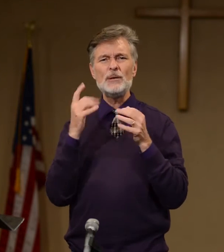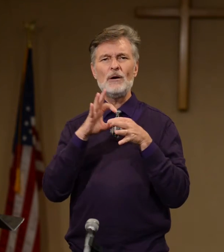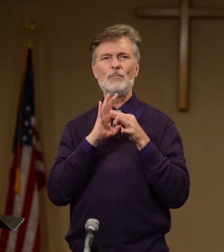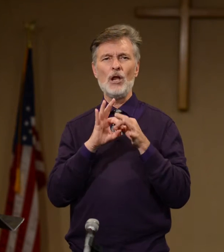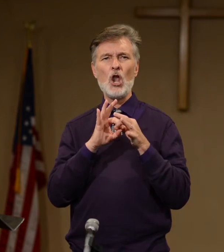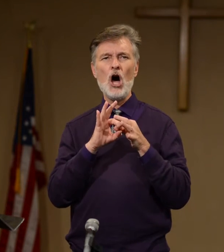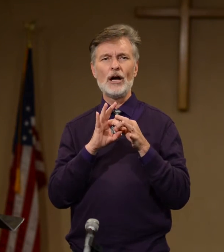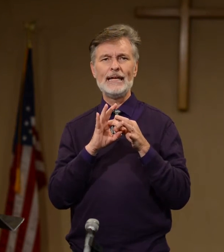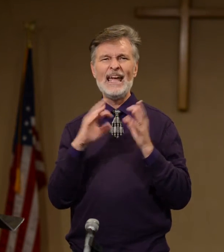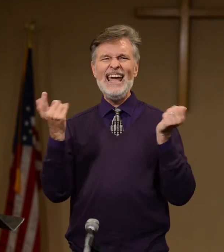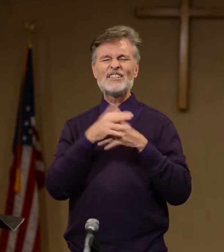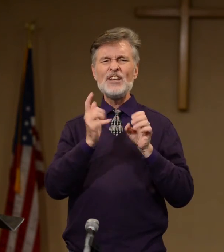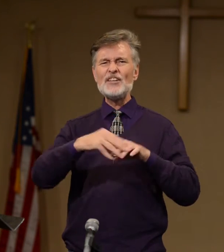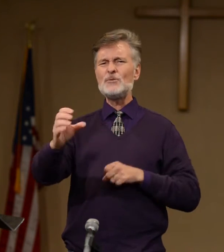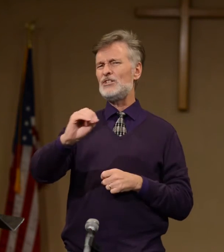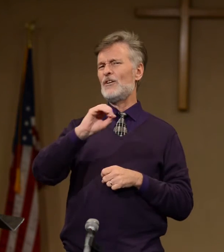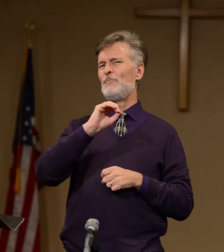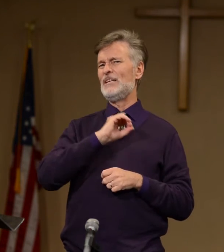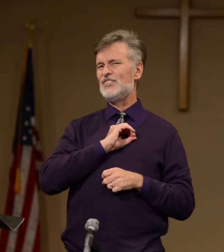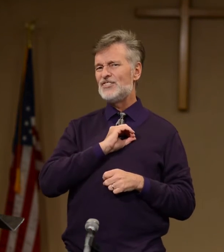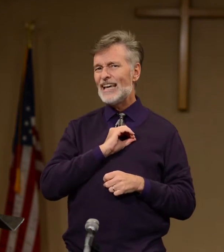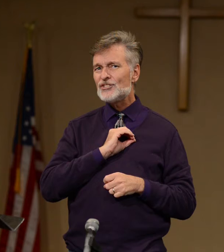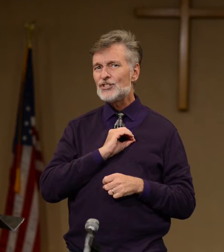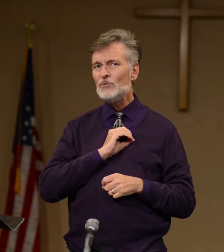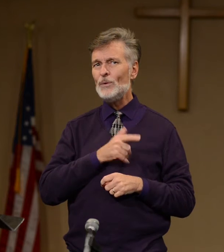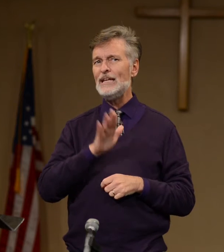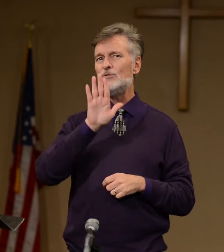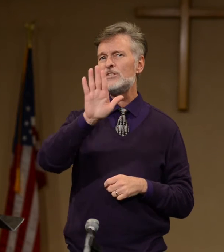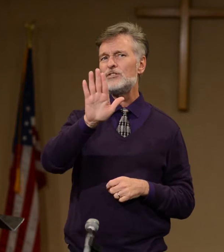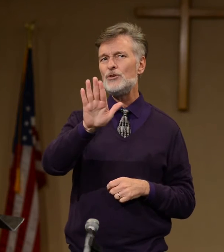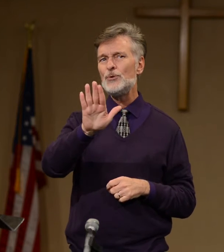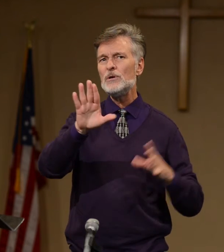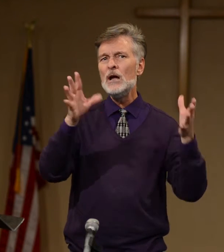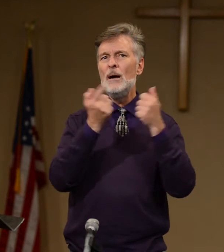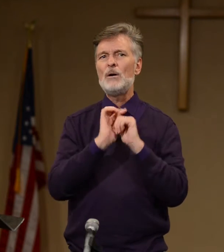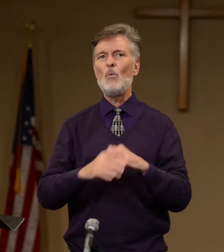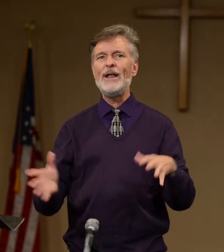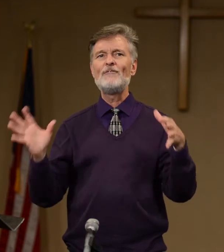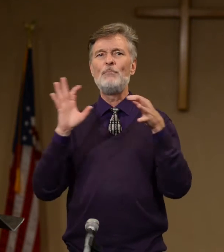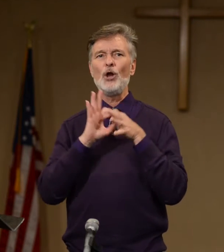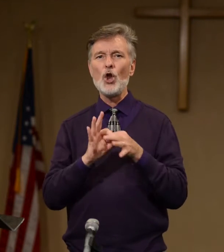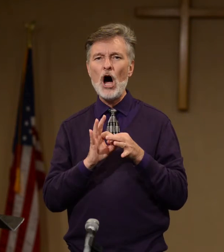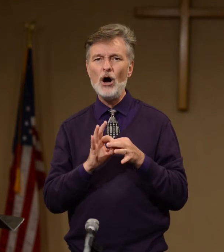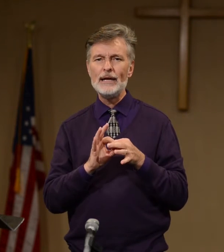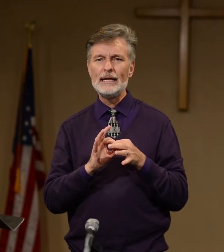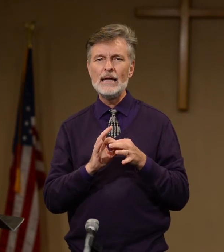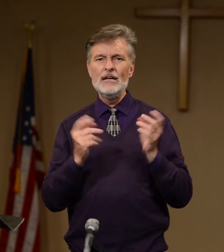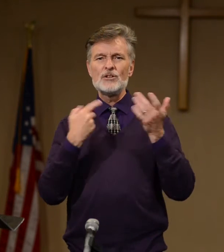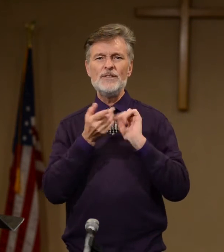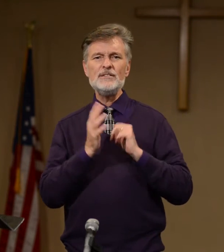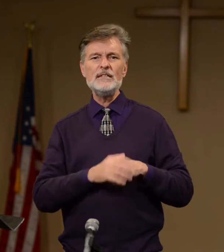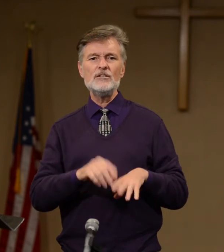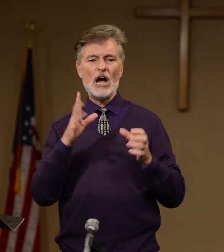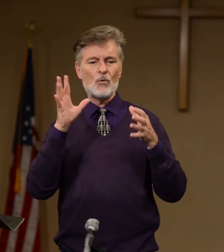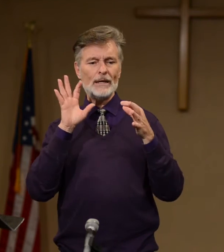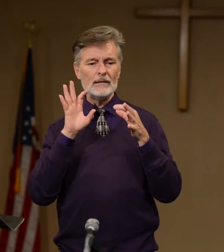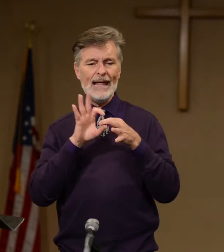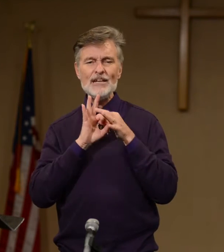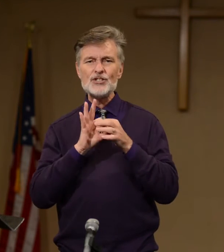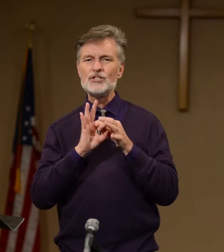of belonging. It's not so much a possession when he uses the your, but one of belonging. So this is a